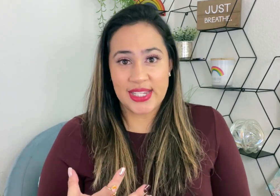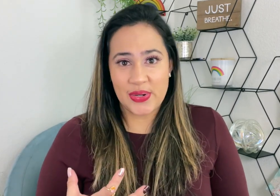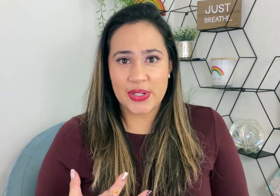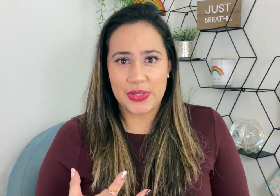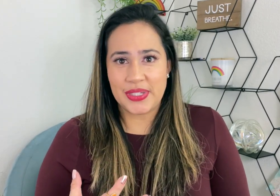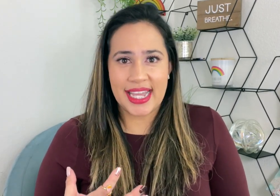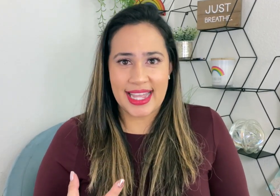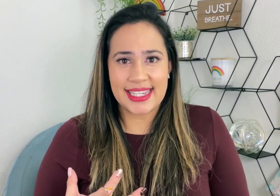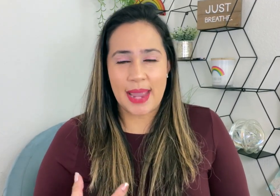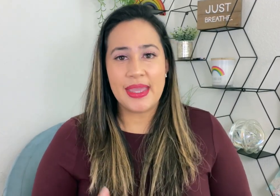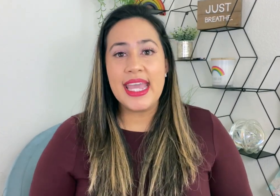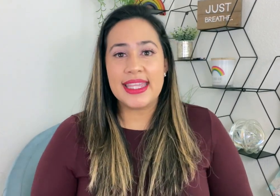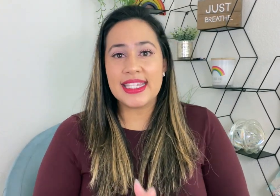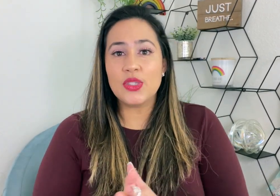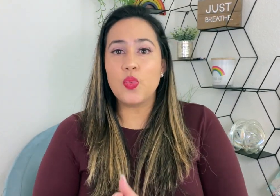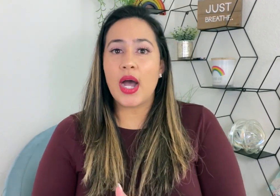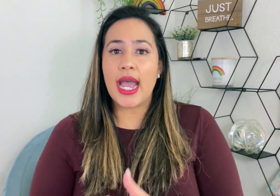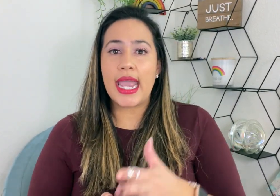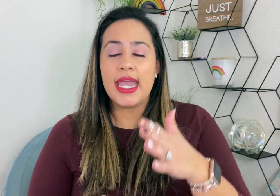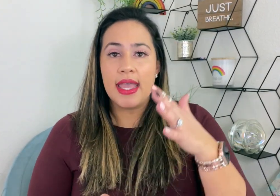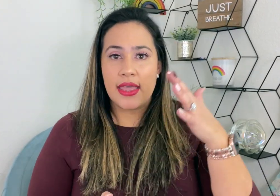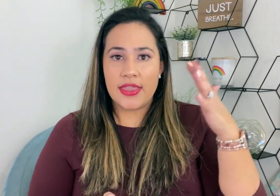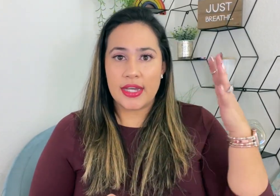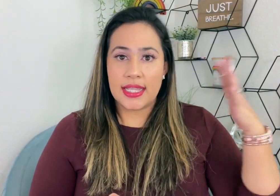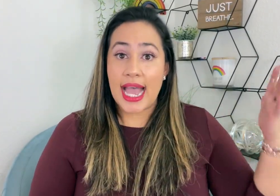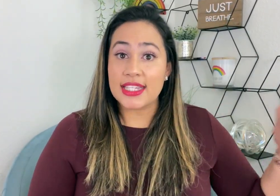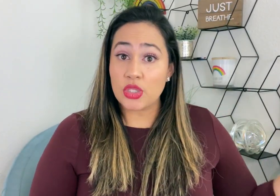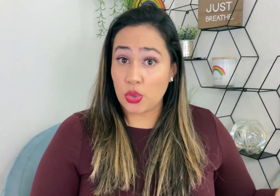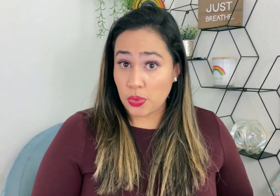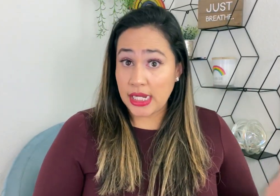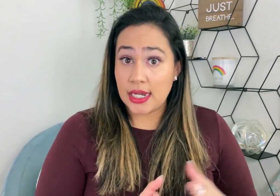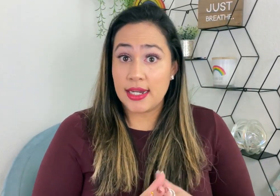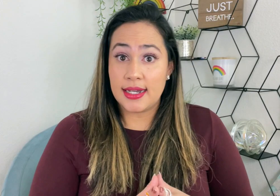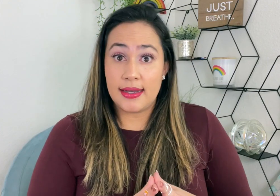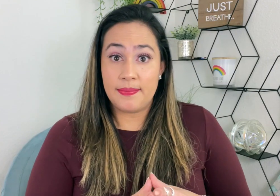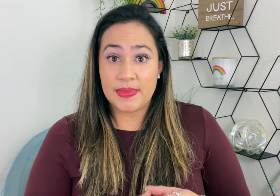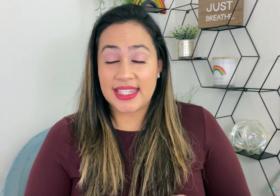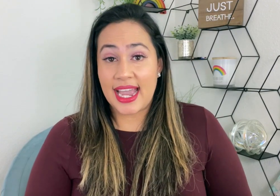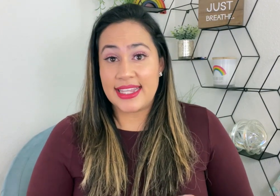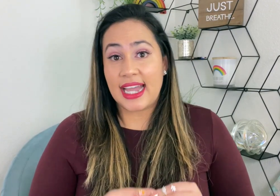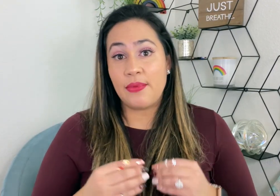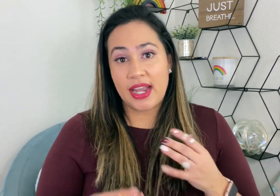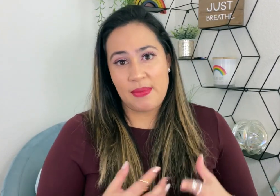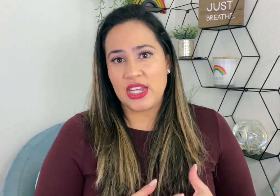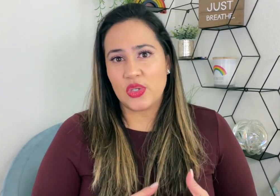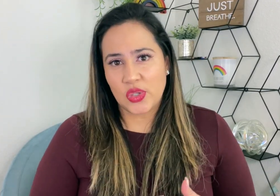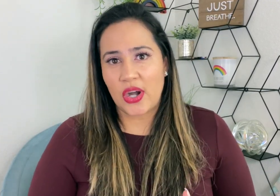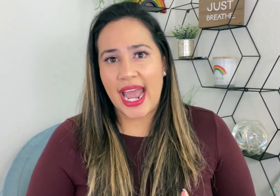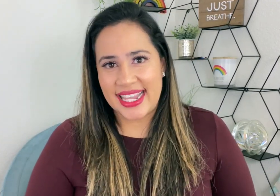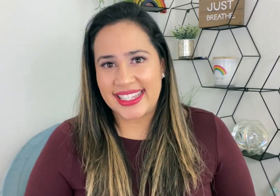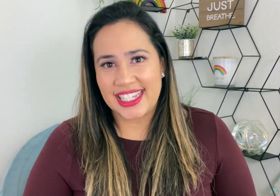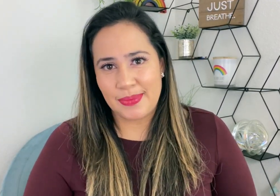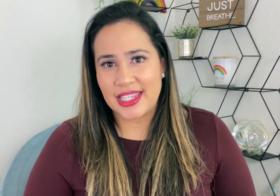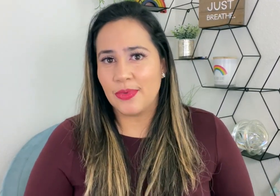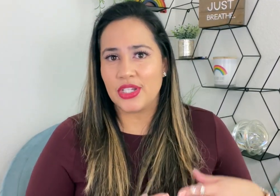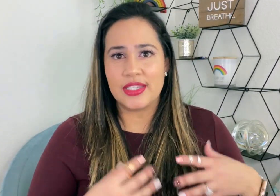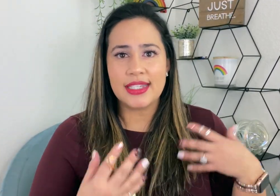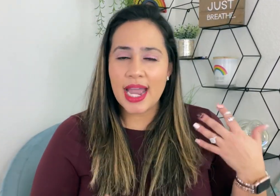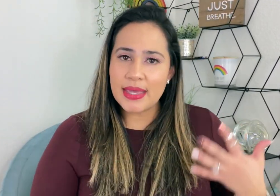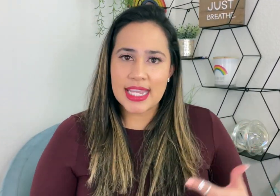you're introducing at that time. This is why the last 3 signs I recommend you start at 6 months, which is the time that kids